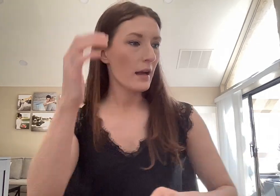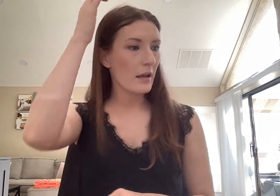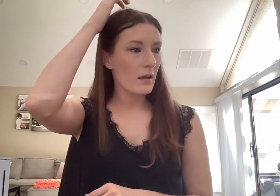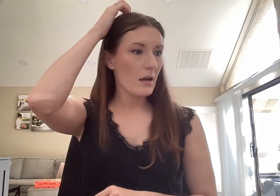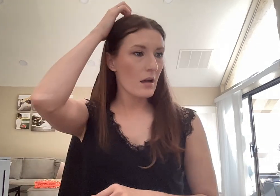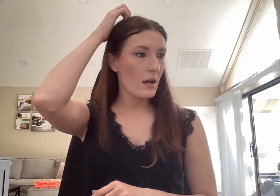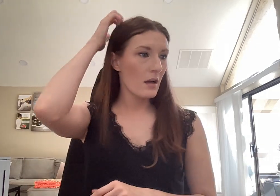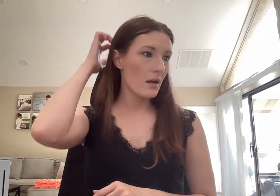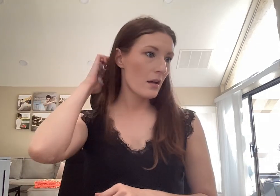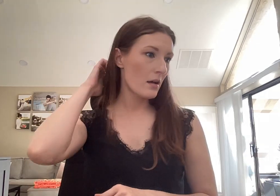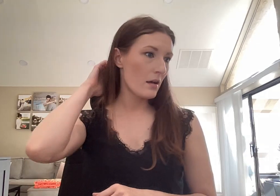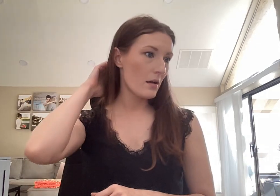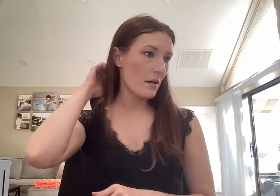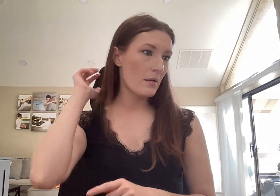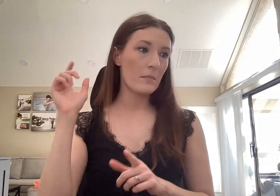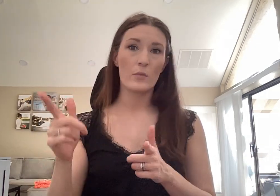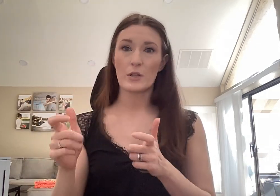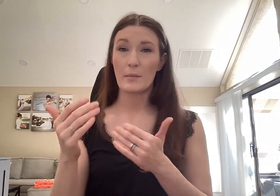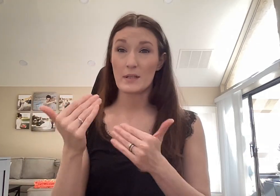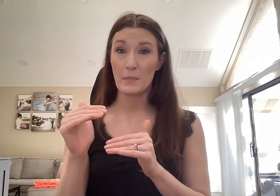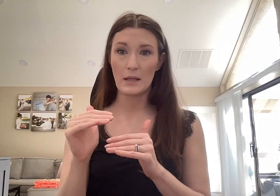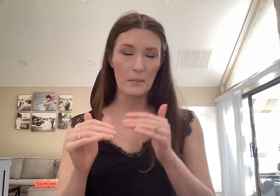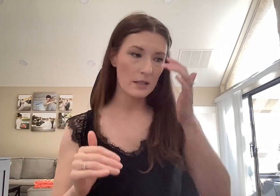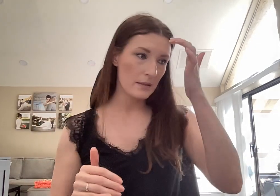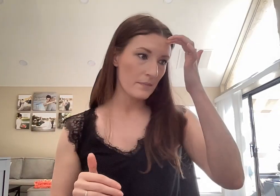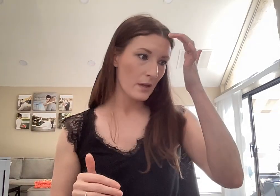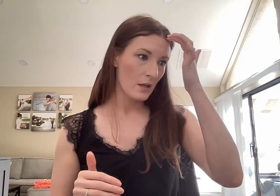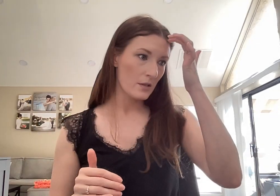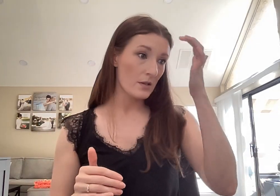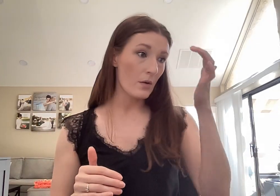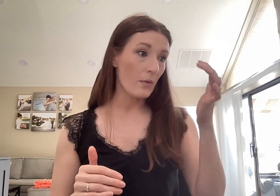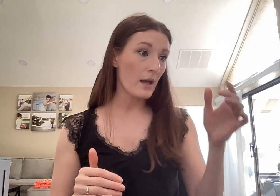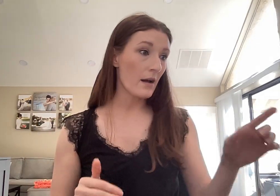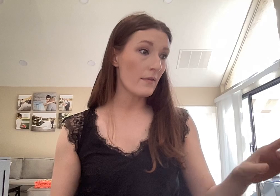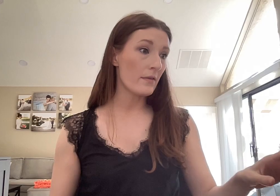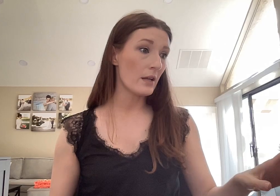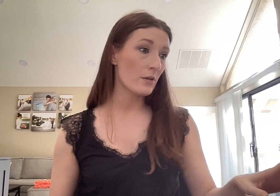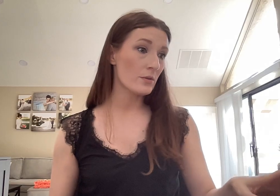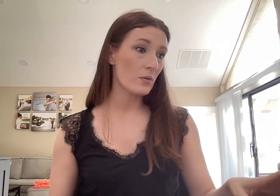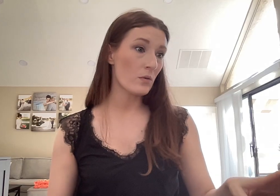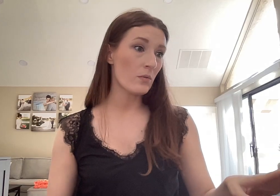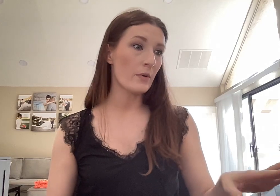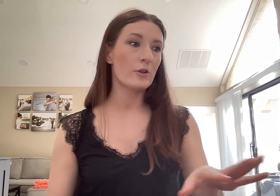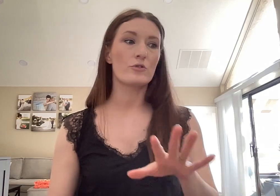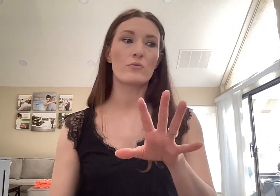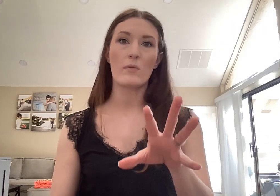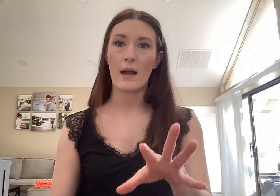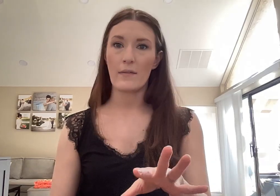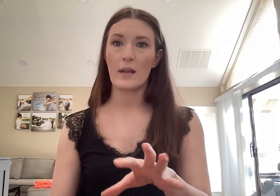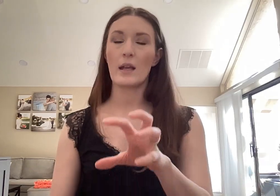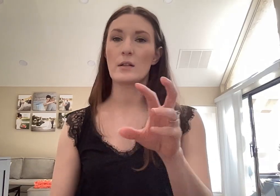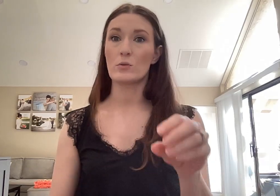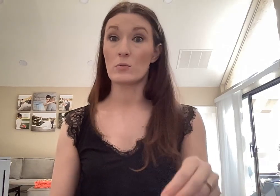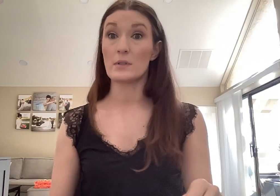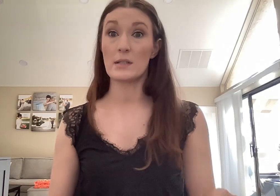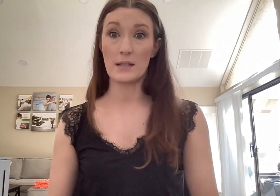Okay, we're talking about speed limits. So we have near school when you're driving and school's in